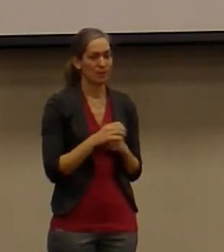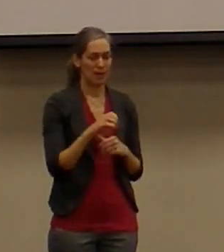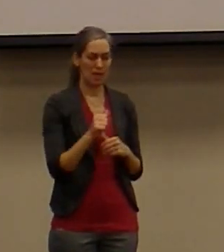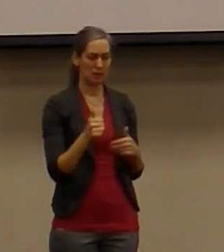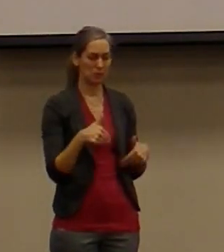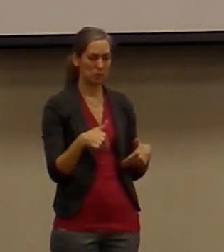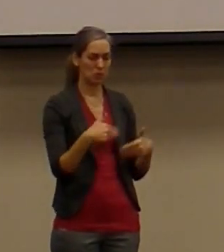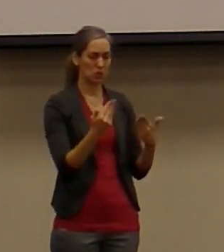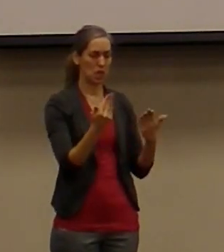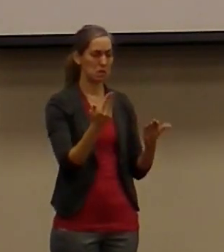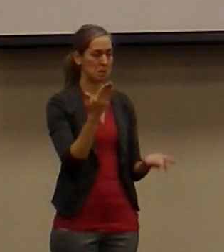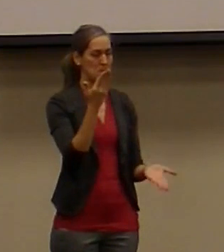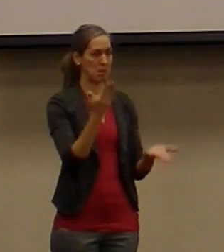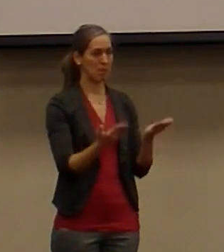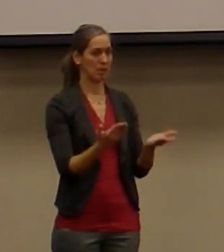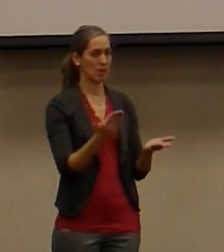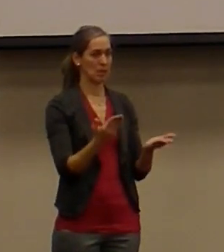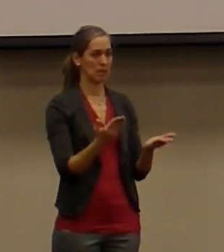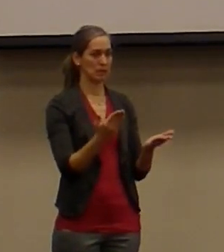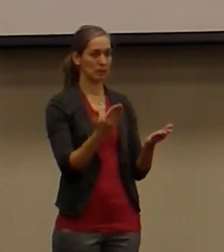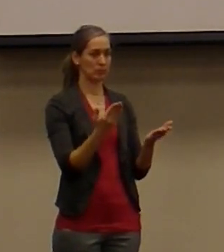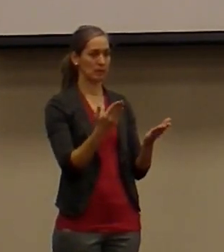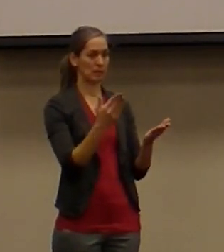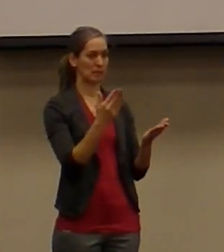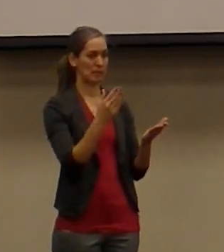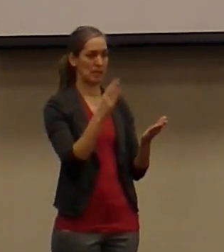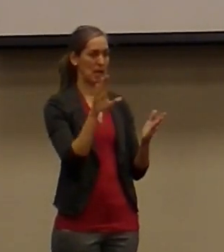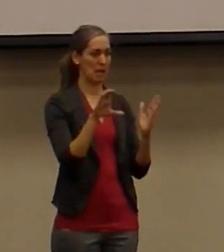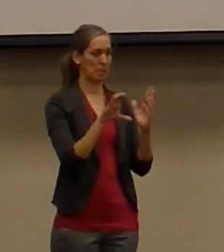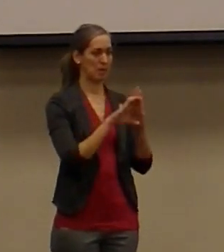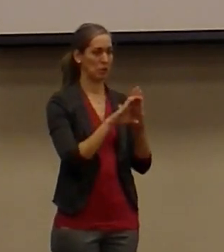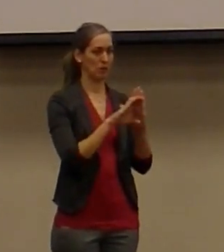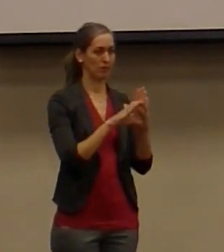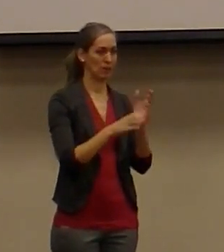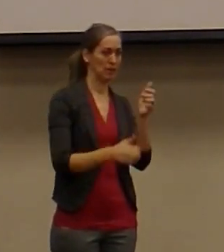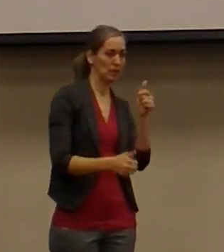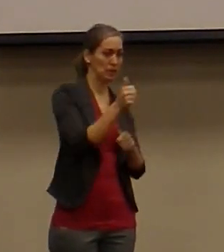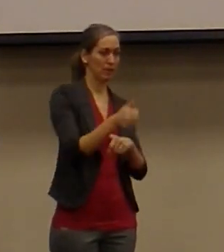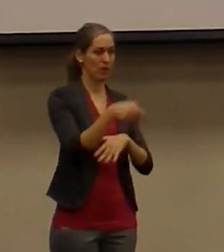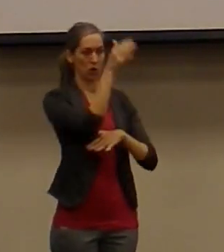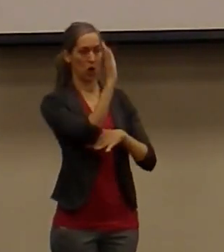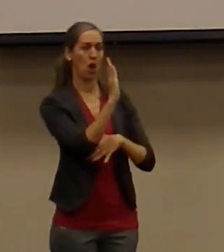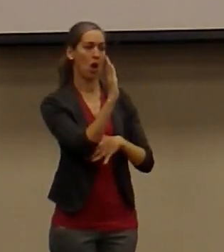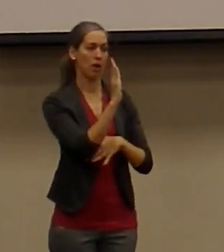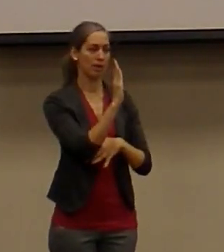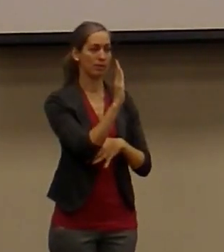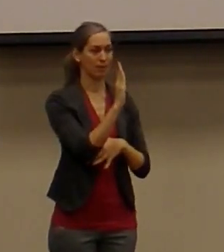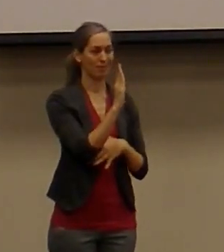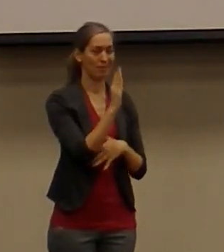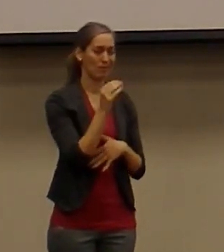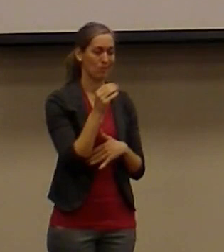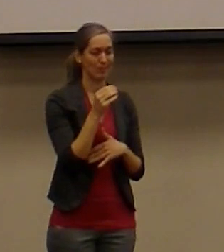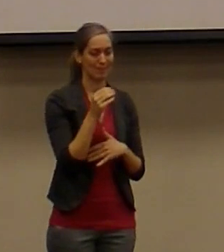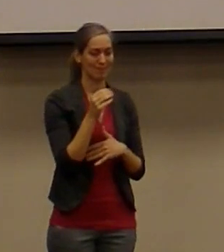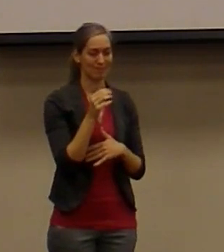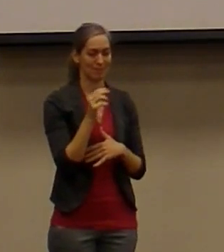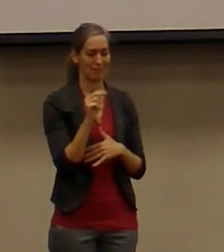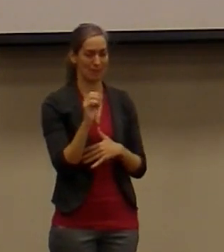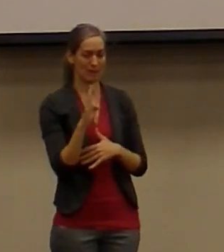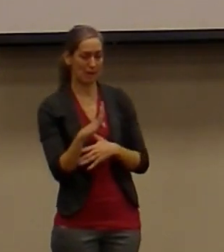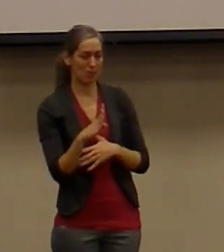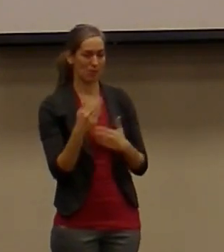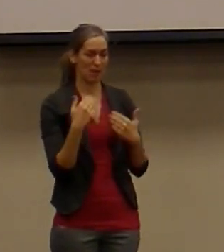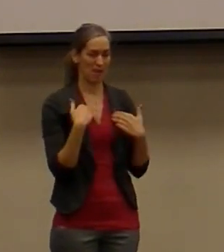Others suggest that it was probably a great image of the chief god of the many gods that he worshipped,